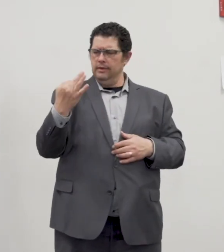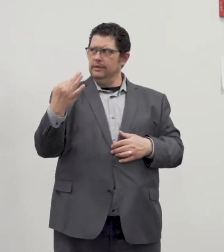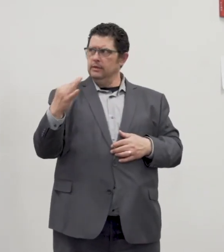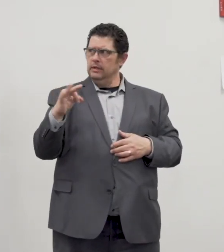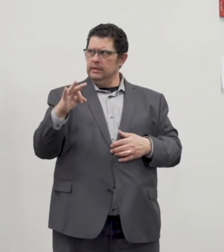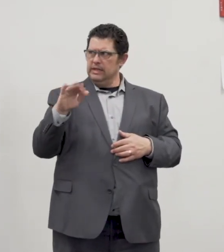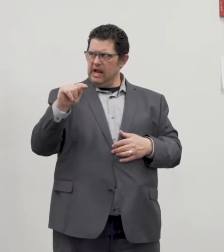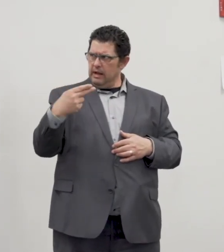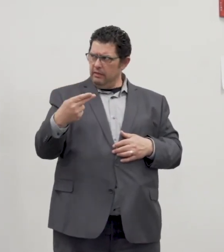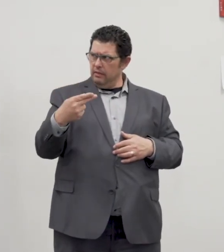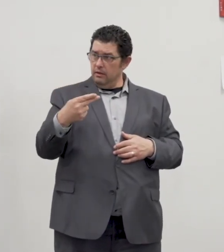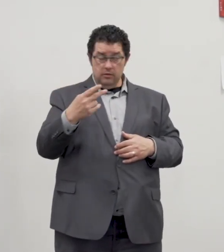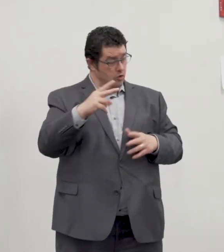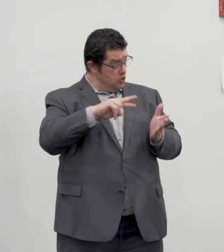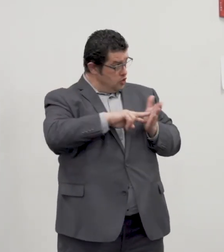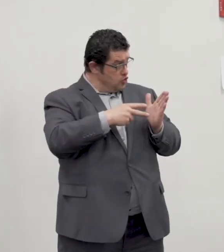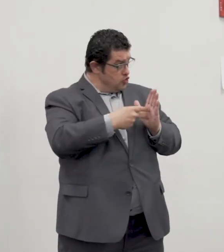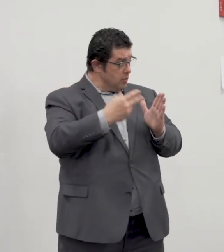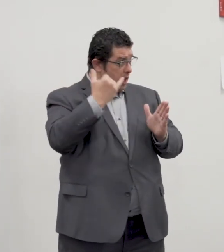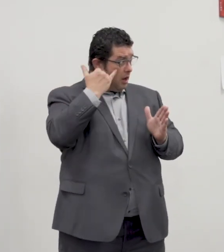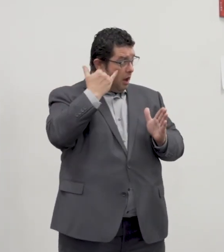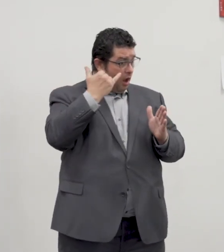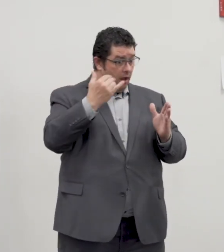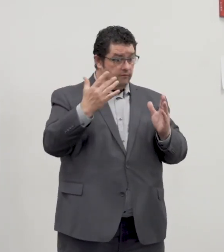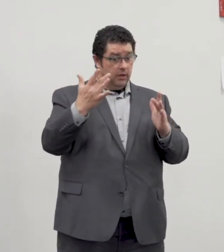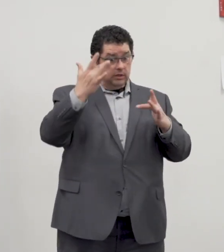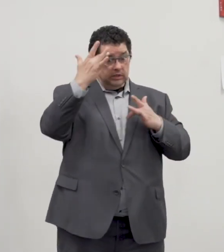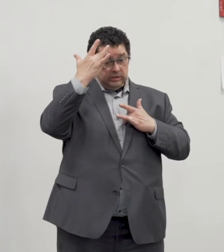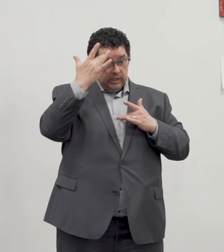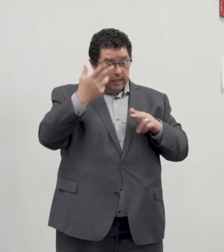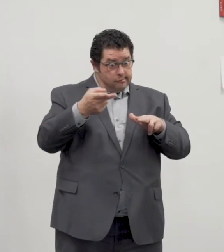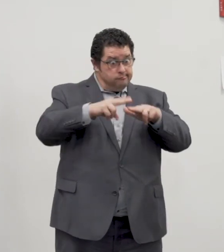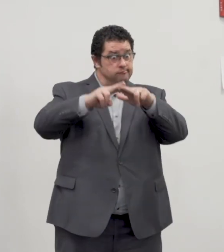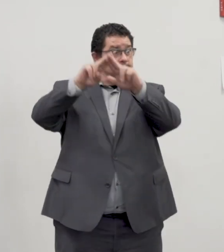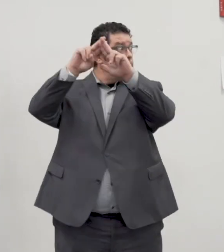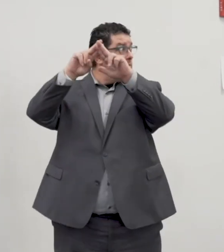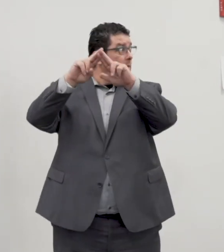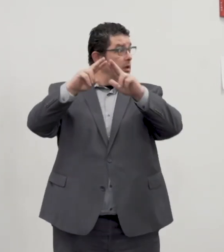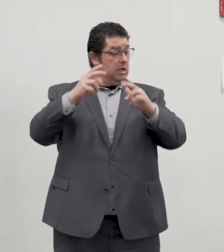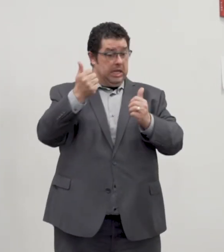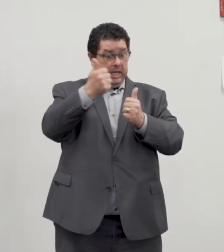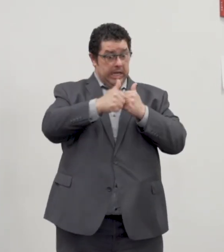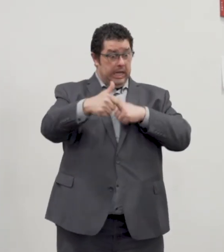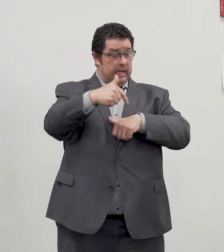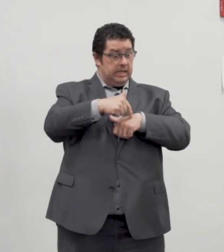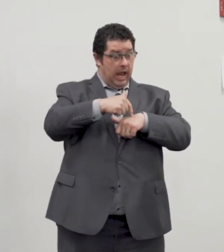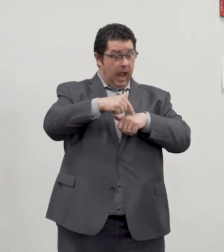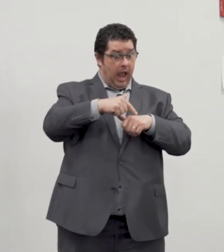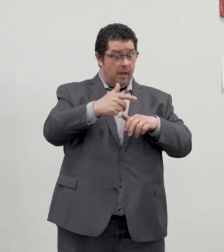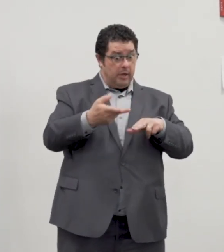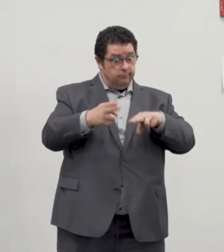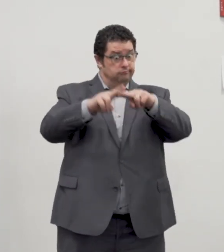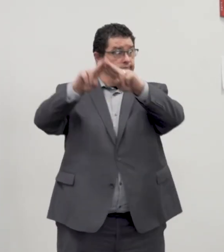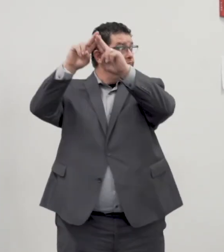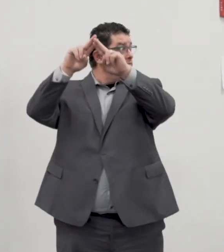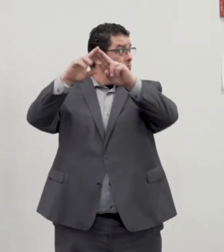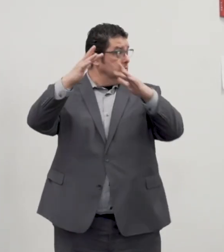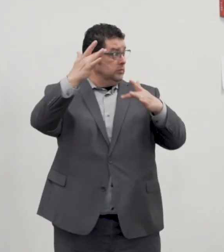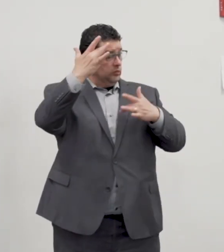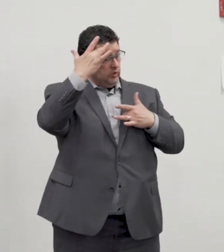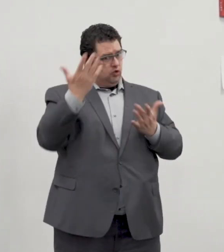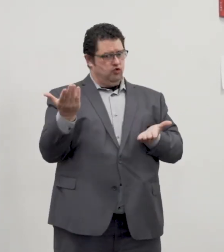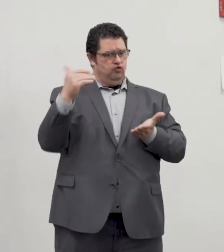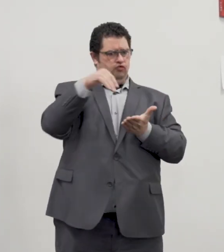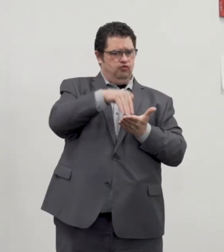You mean if the data goes in the wrong direction? Correct, yeah. Well, anytime data goes in the wrong direction, you would